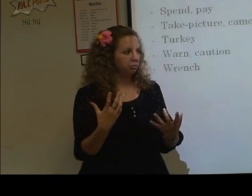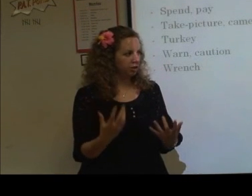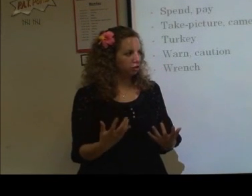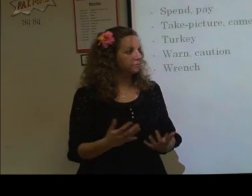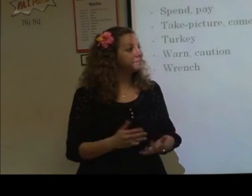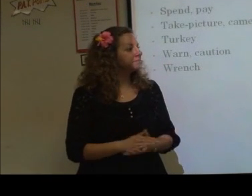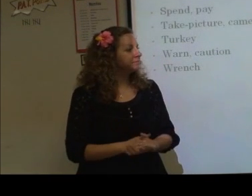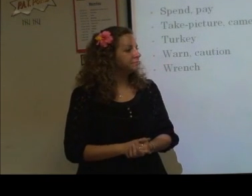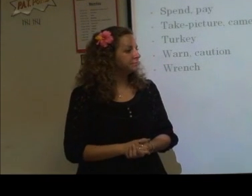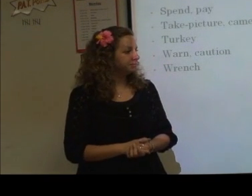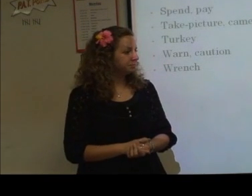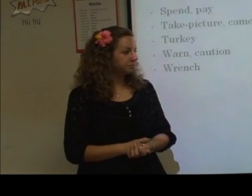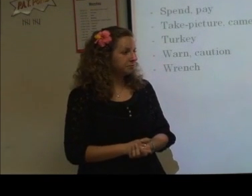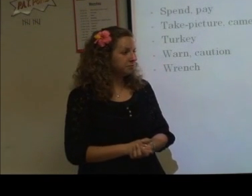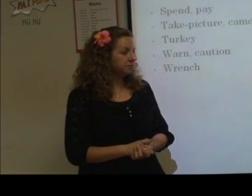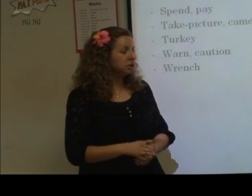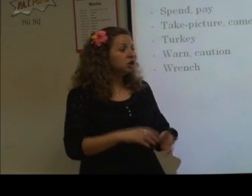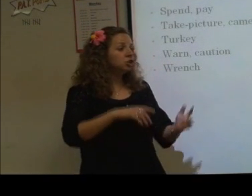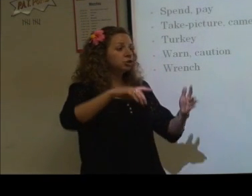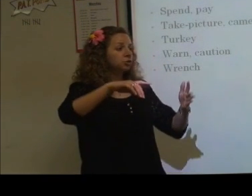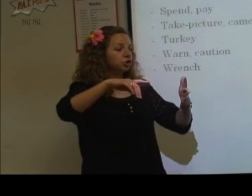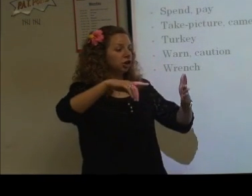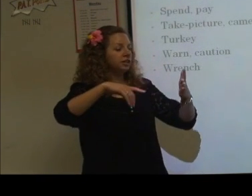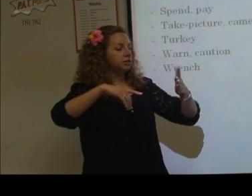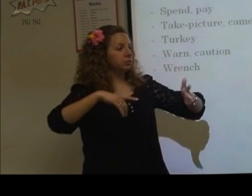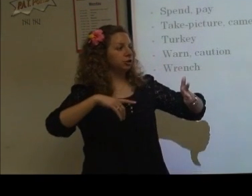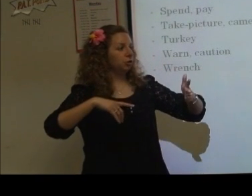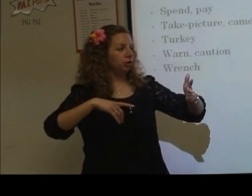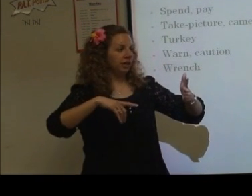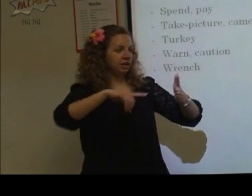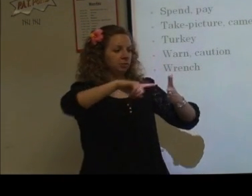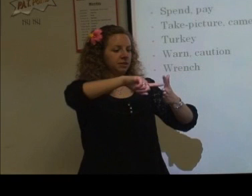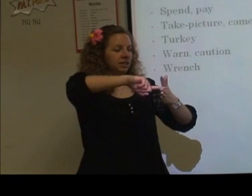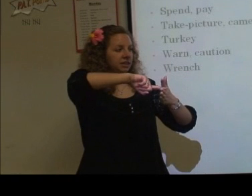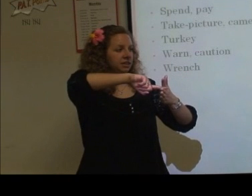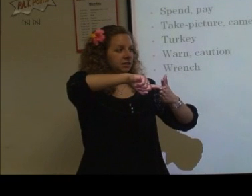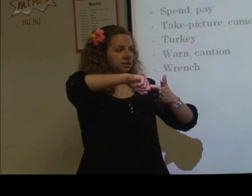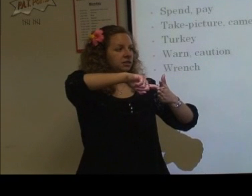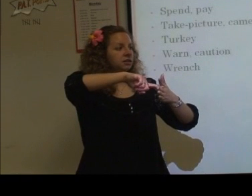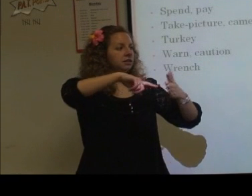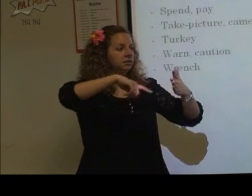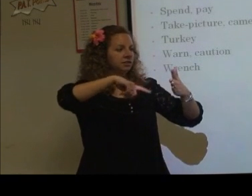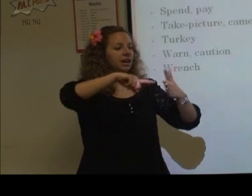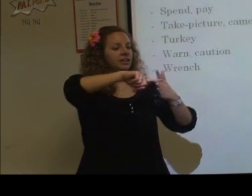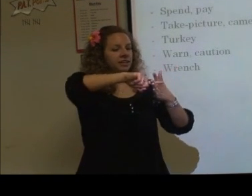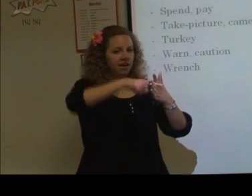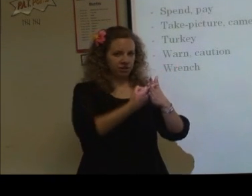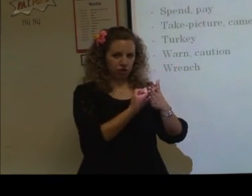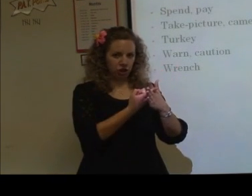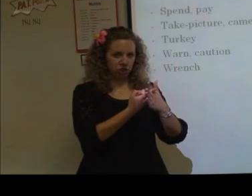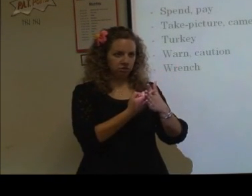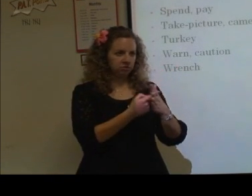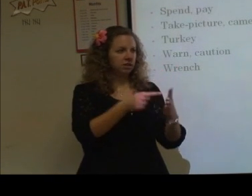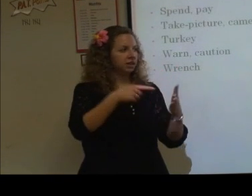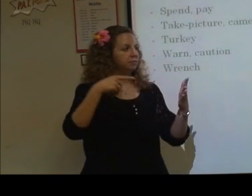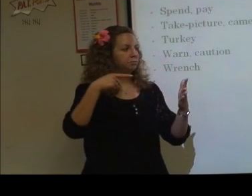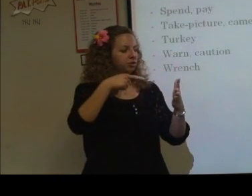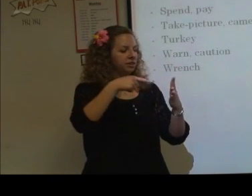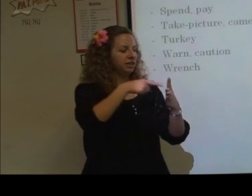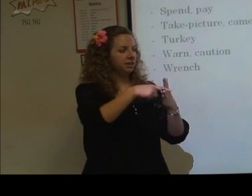wrench. Start is So start is with your whole hand open like this. Yeah, like that. Start. Like putting the key in